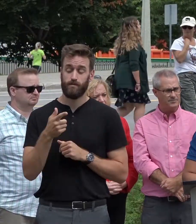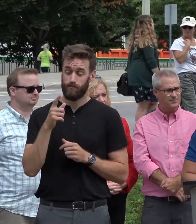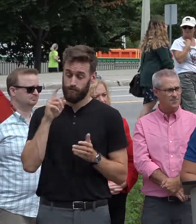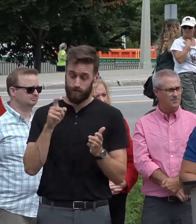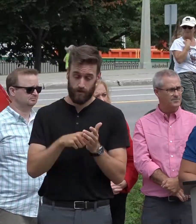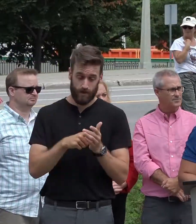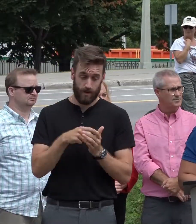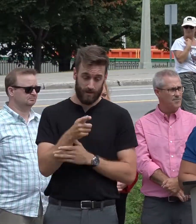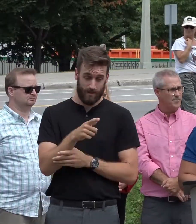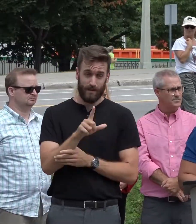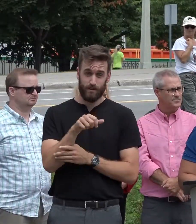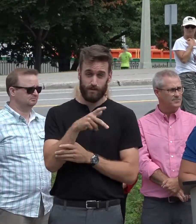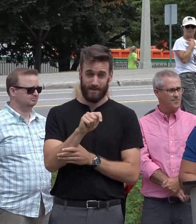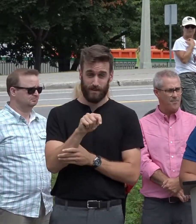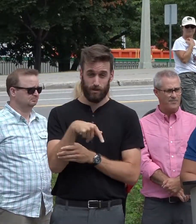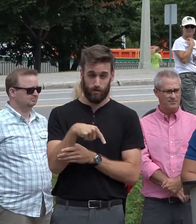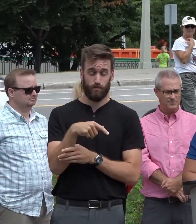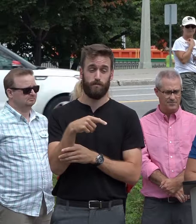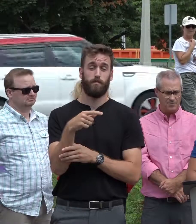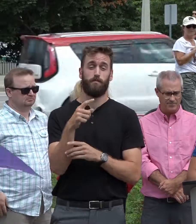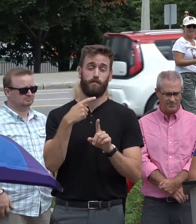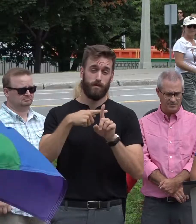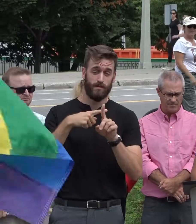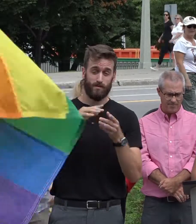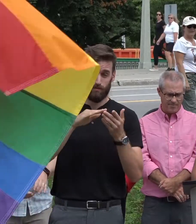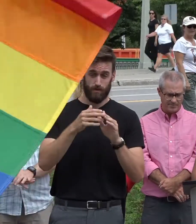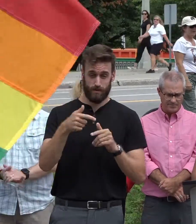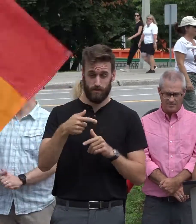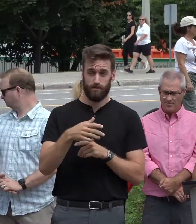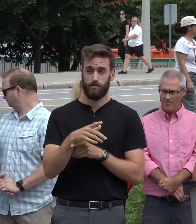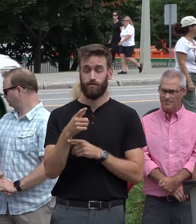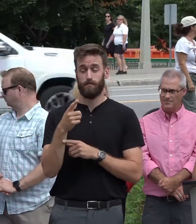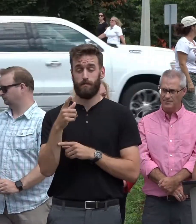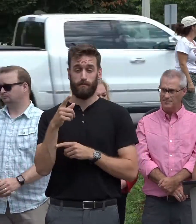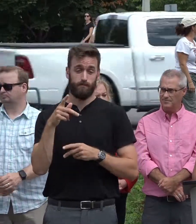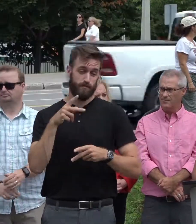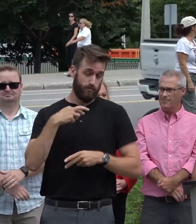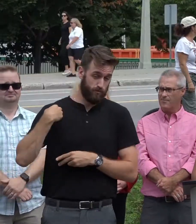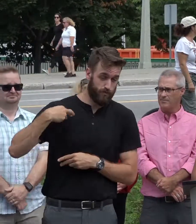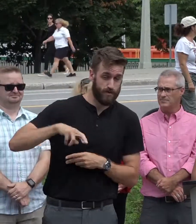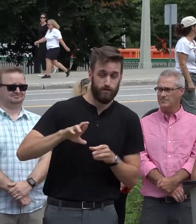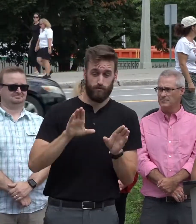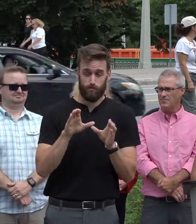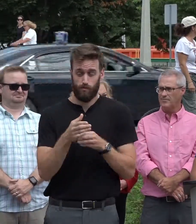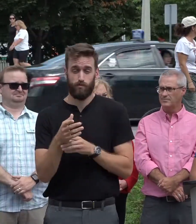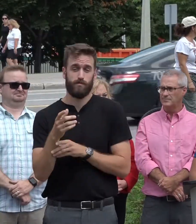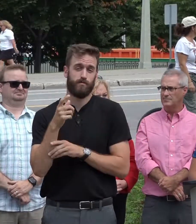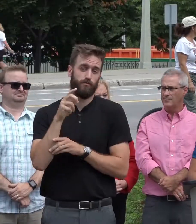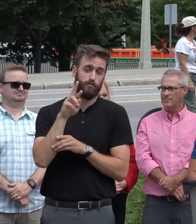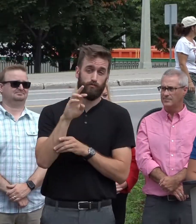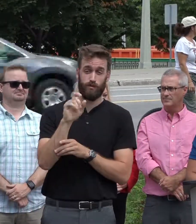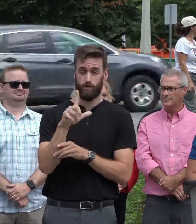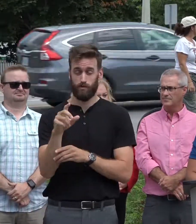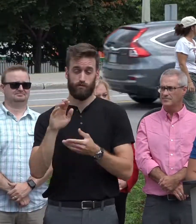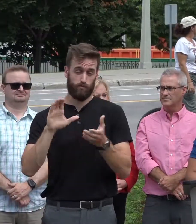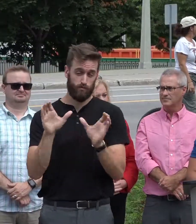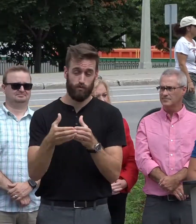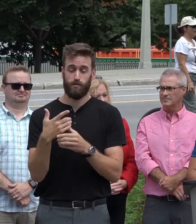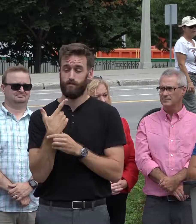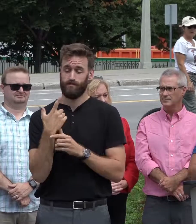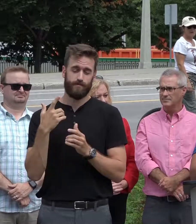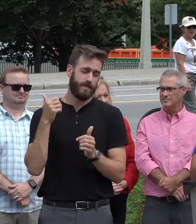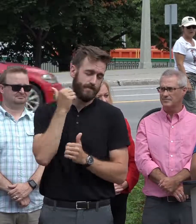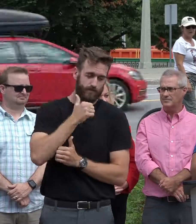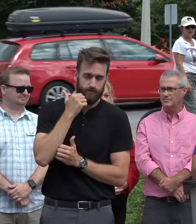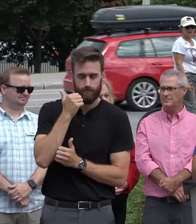2S LGBTQ+ community, Indigenous communities alike, racialized people, immigrants, and religious groups face that all the time.